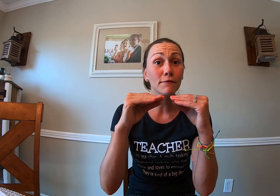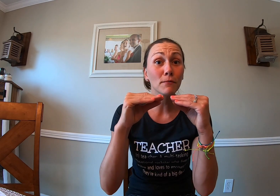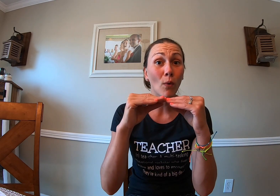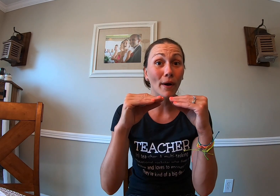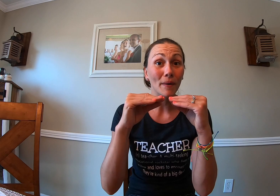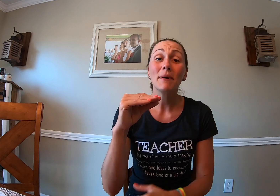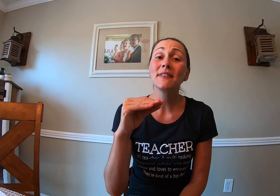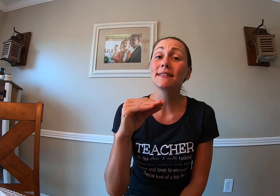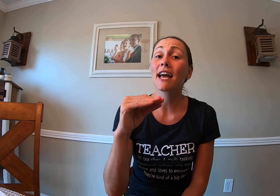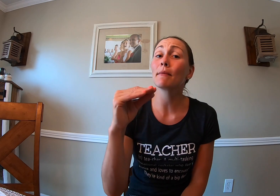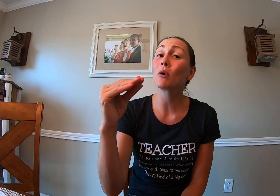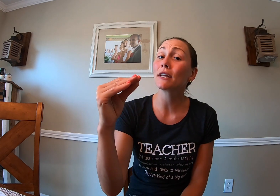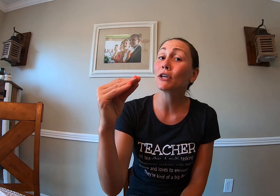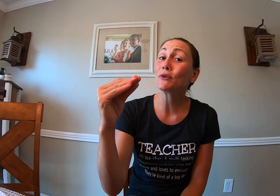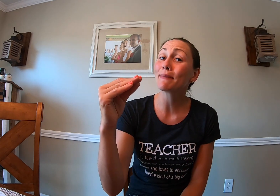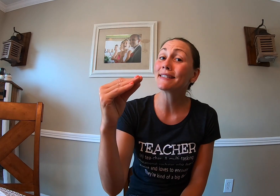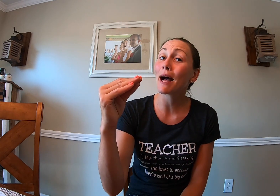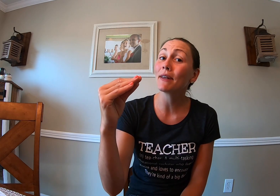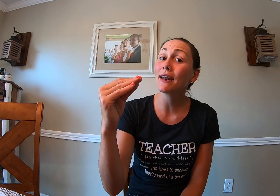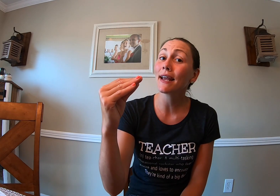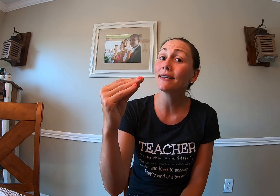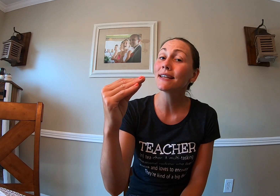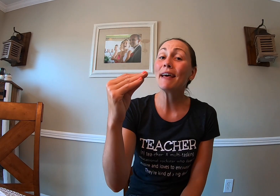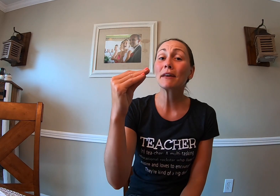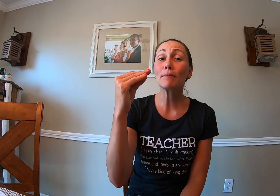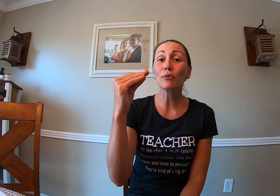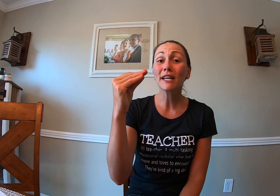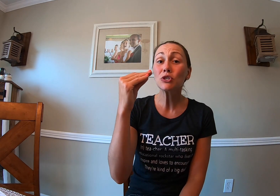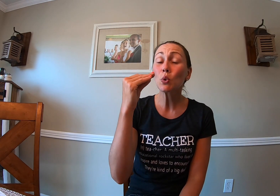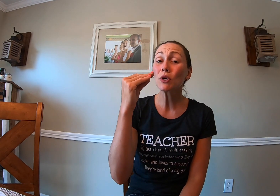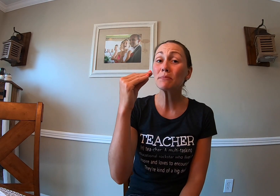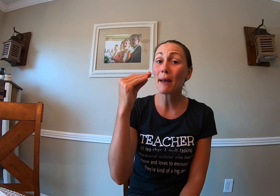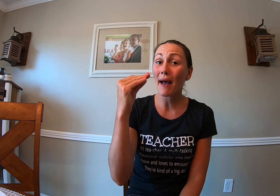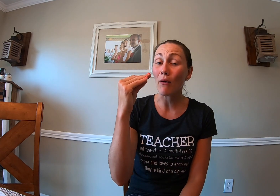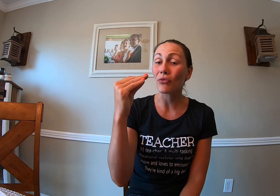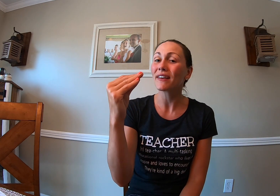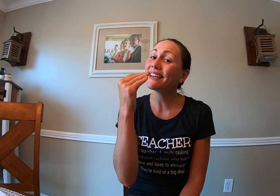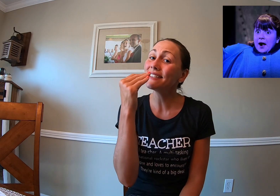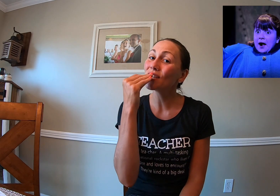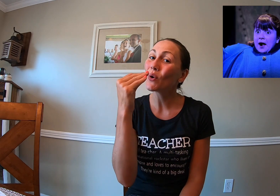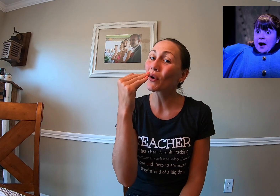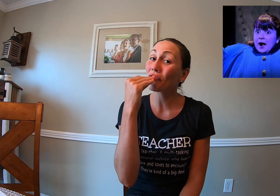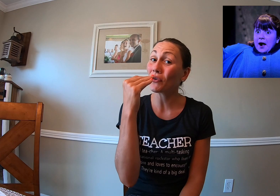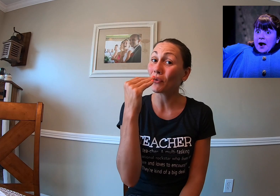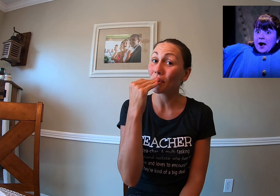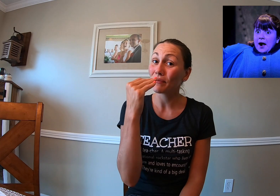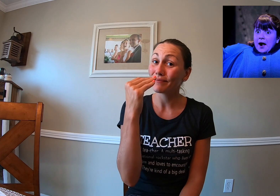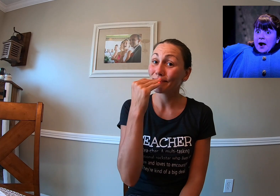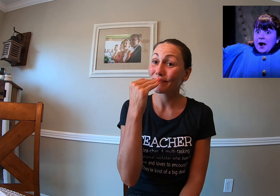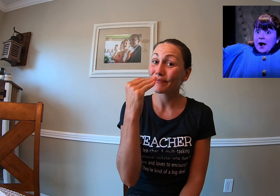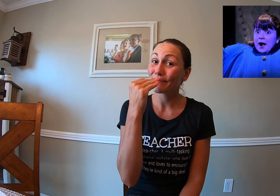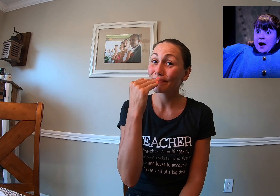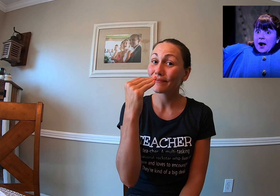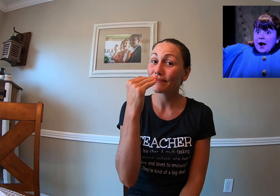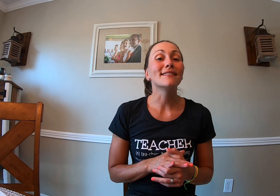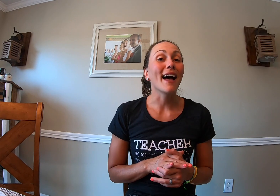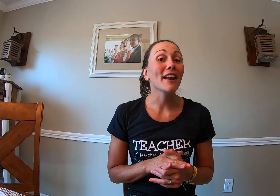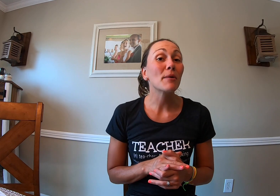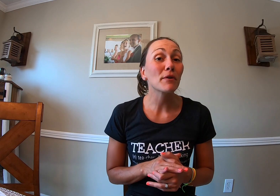for more. But this time I'm only going to use my dominant hand and I'm going to bring it towards my mouth. Eat or food. Sign number